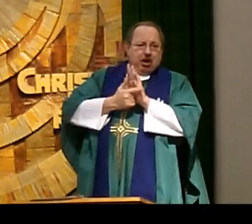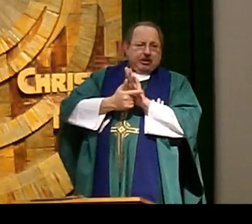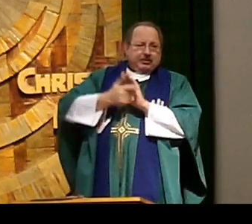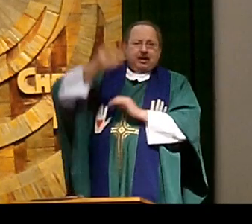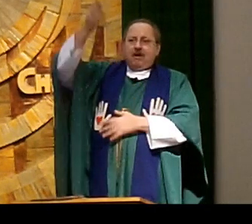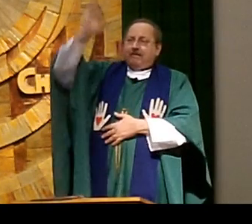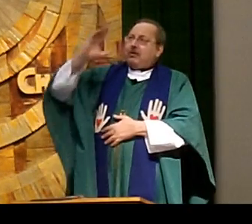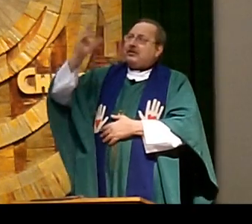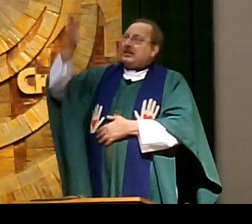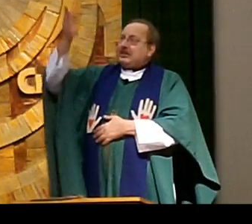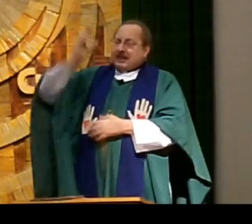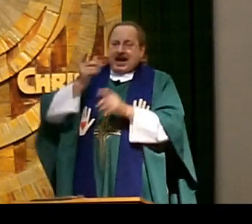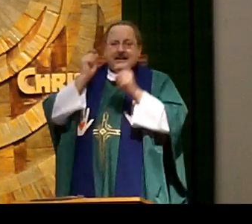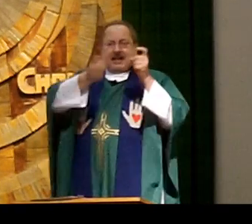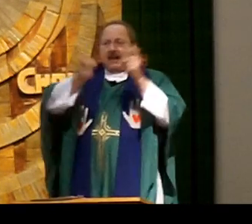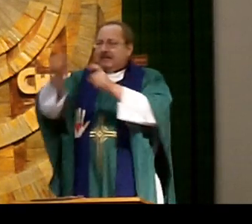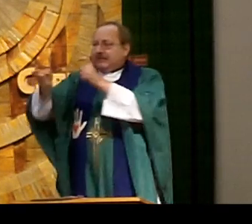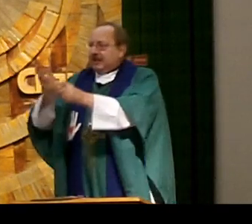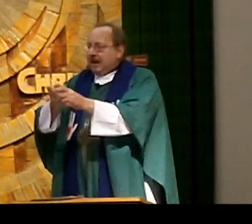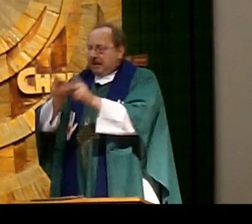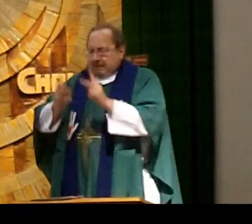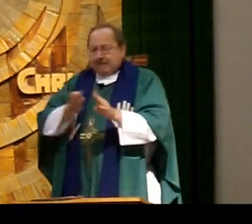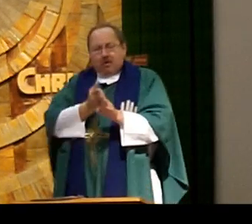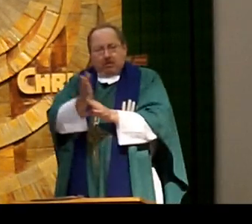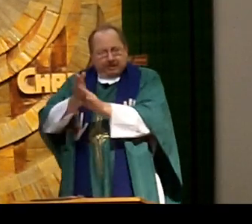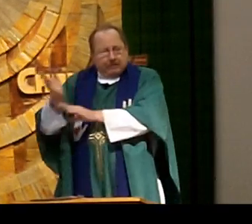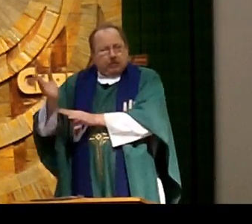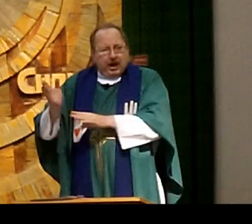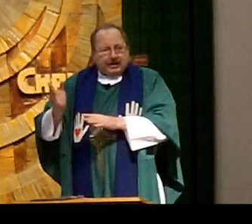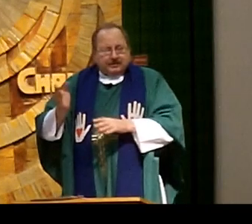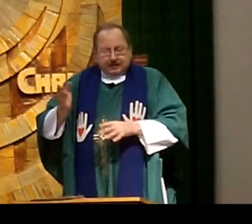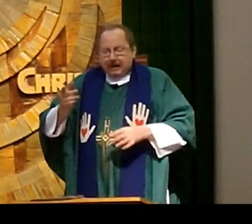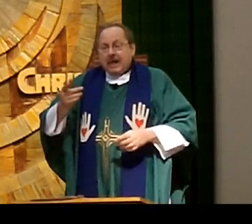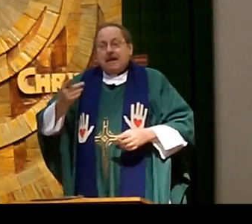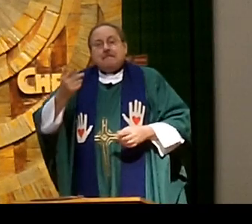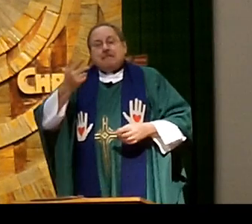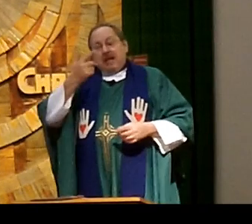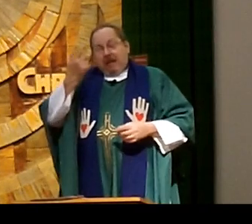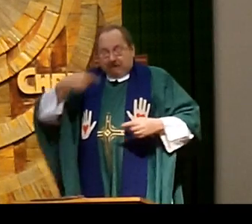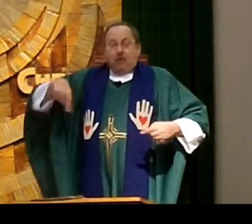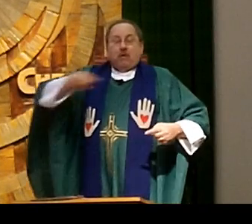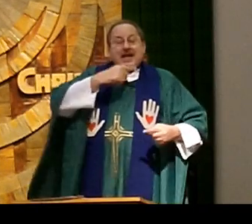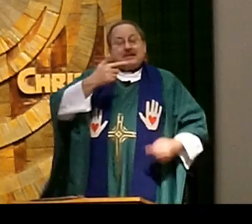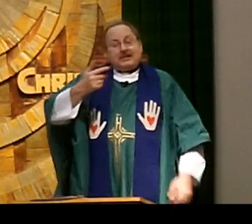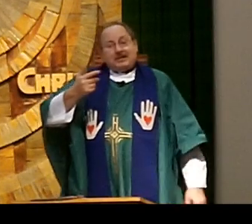laws. First is God gives people rights. For us,